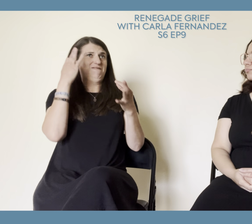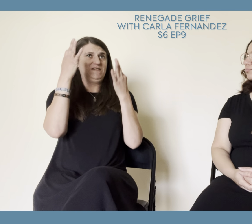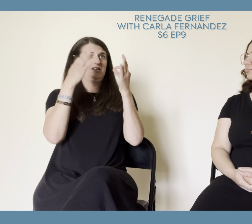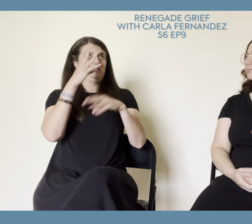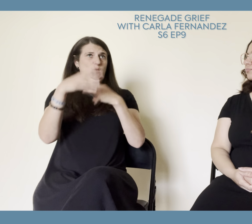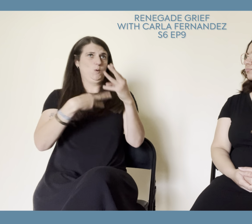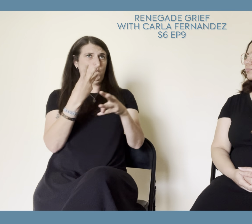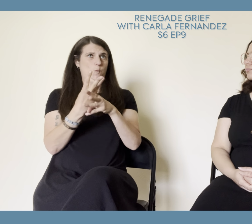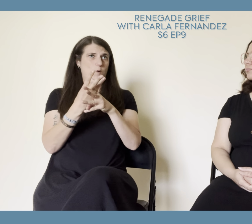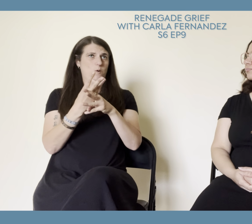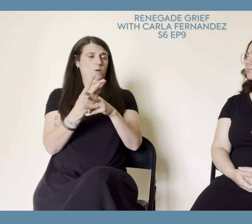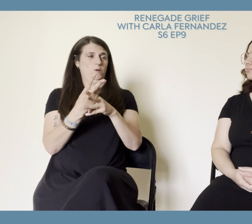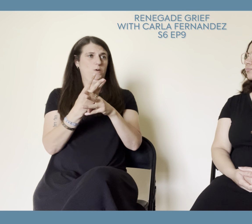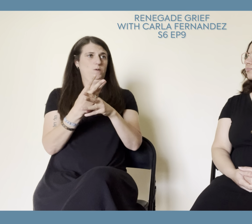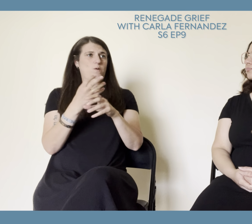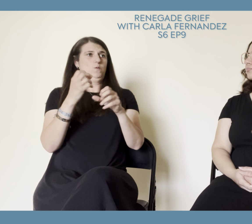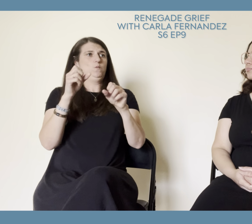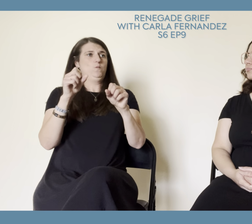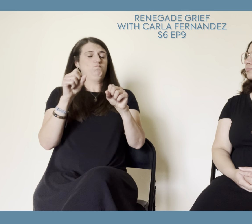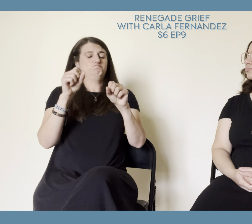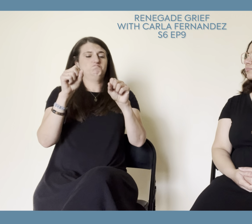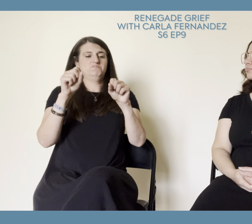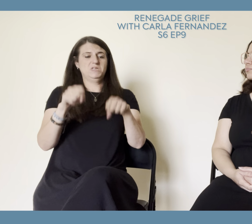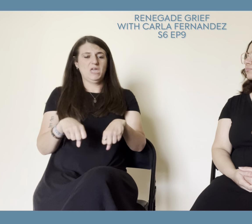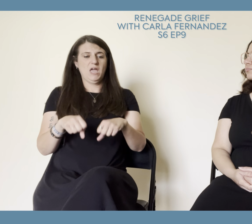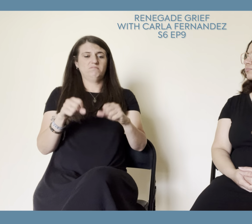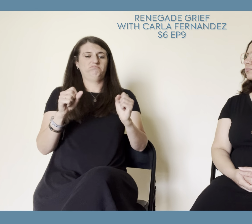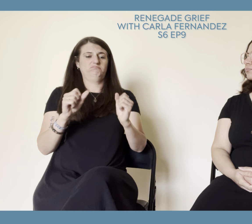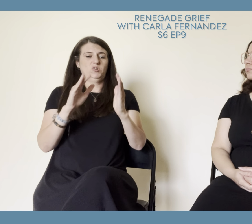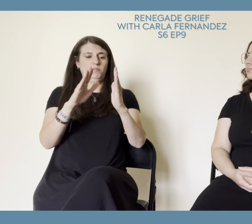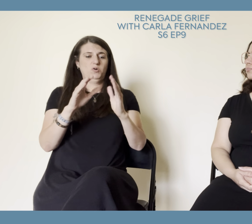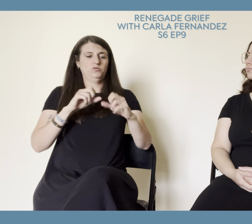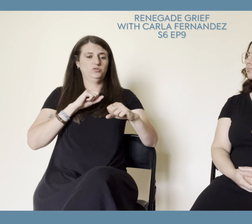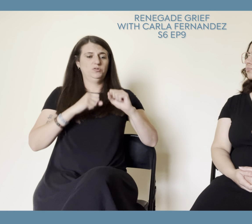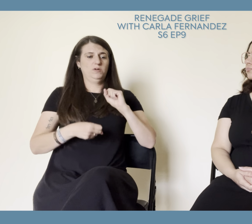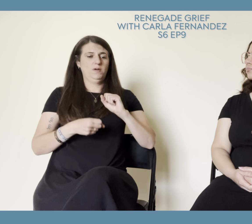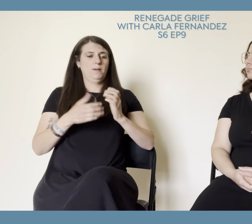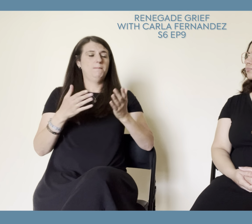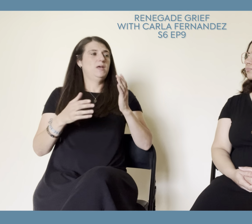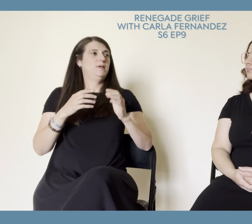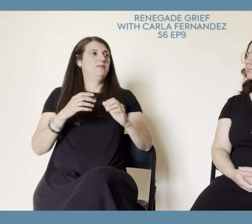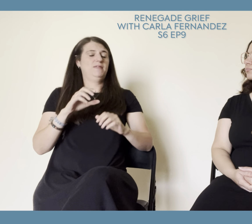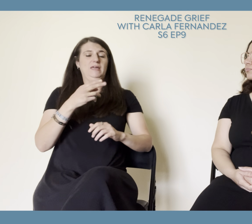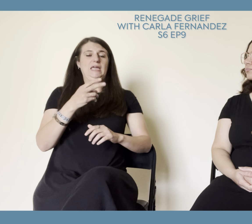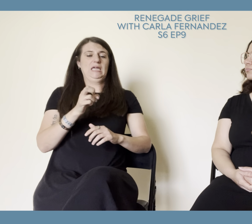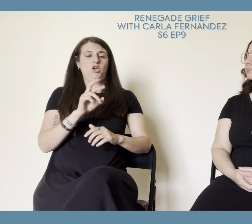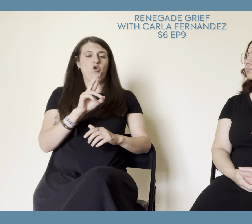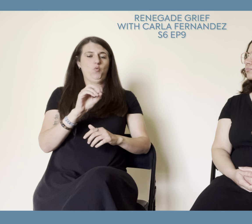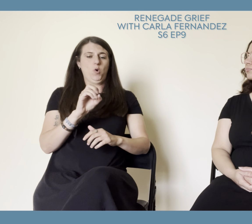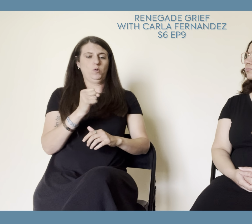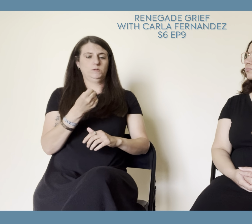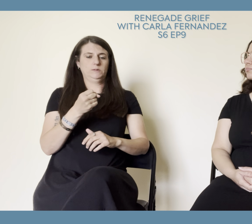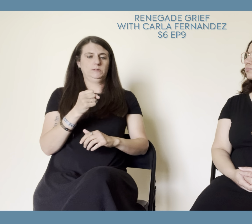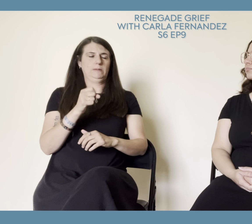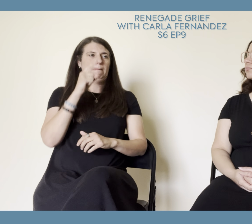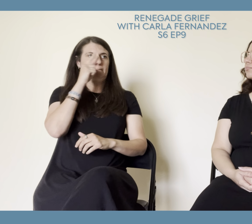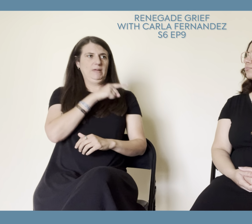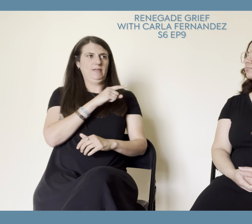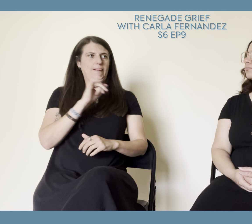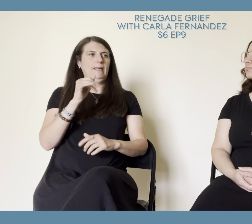in a lot of fantasy storylines, the hero's myth of Joseph Campbell, there's a moment where the